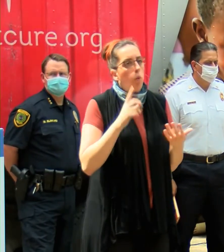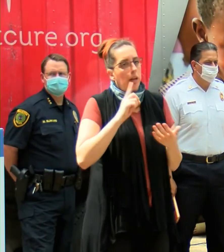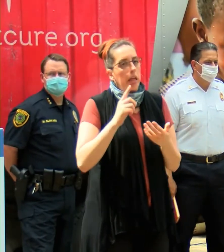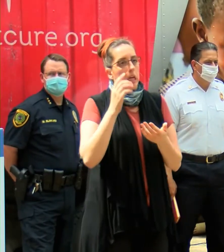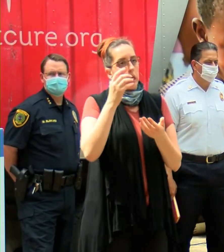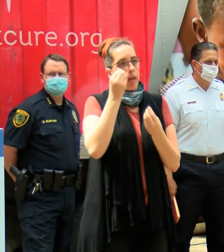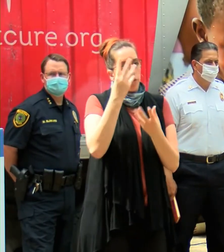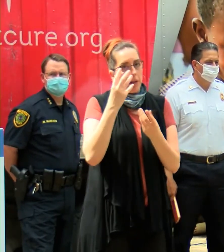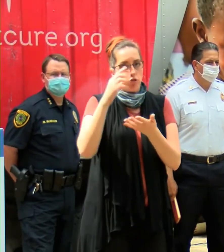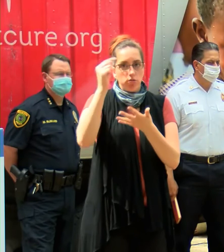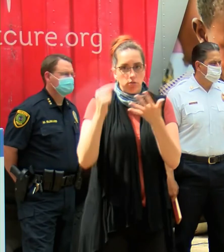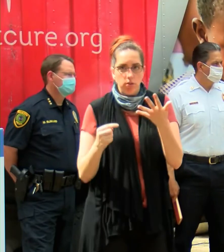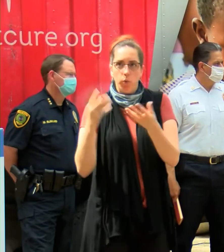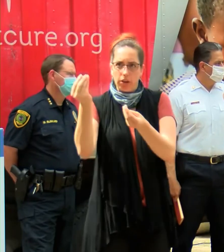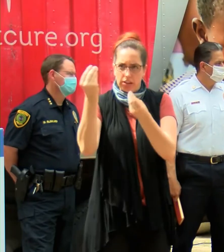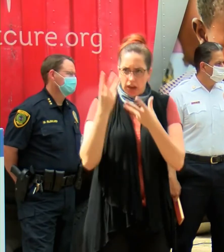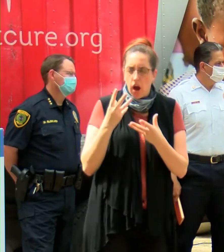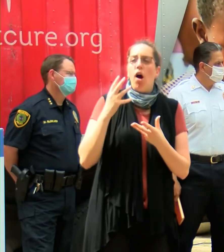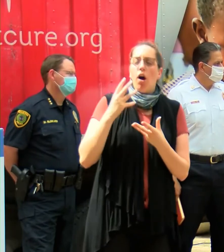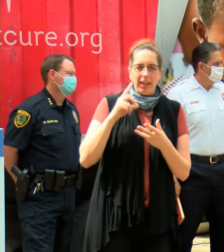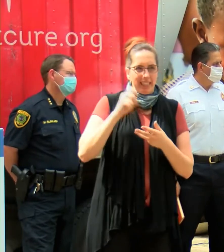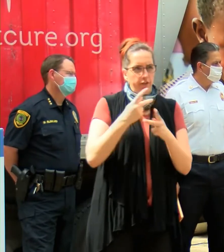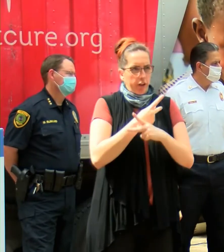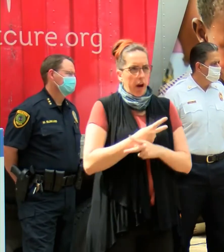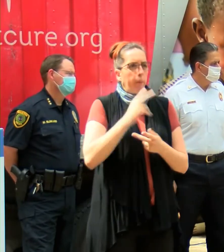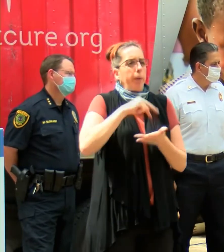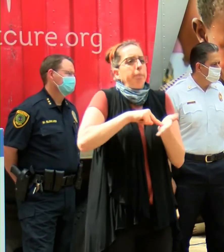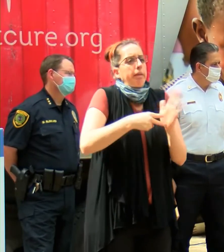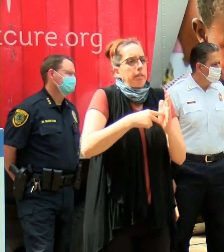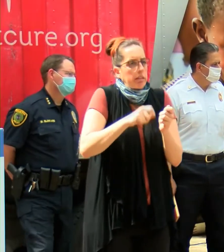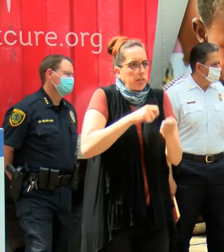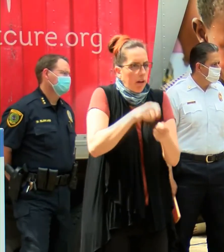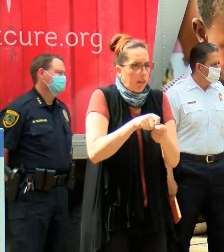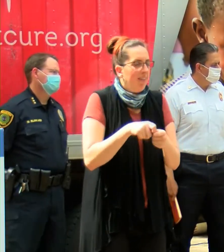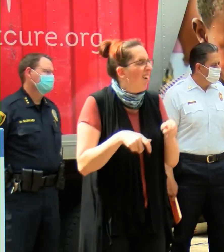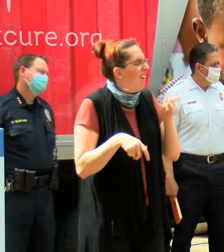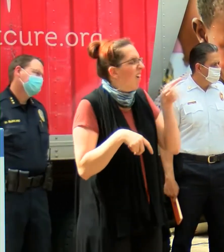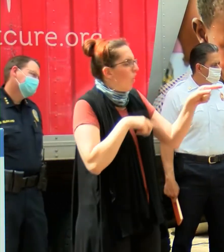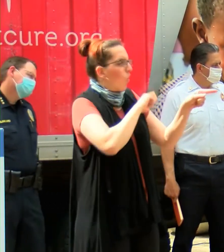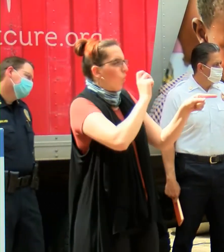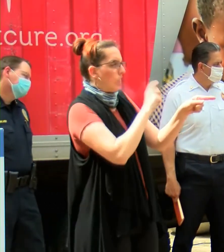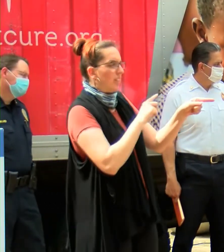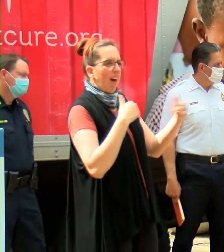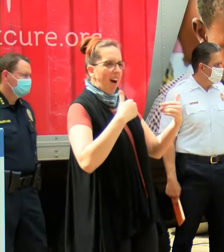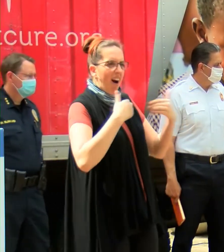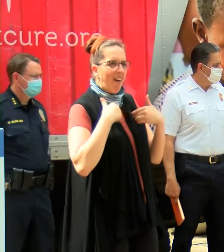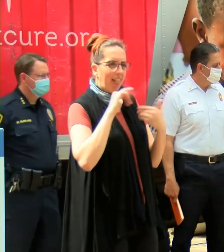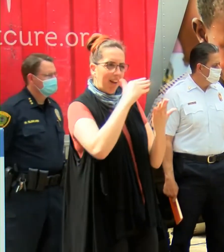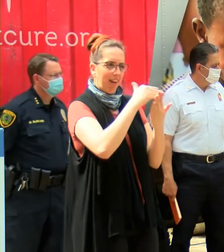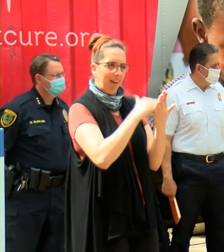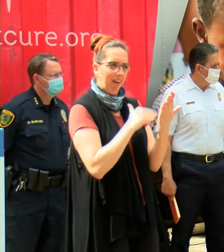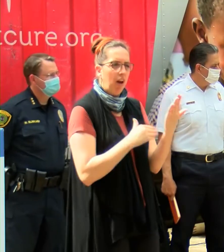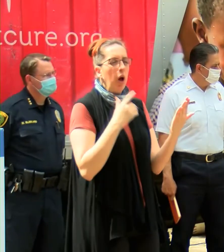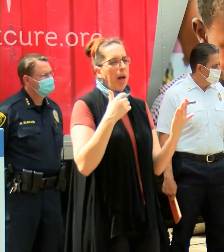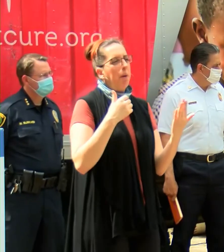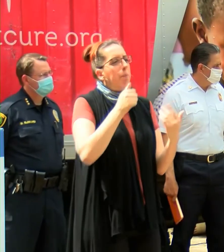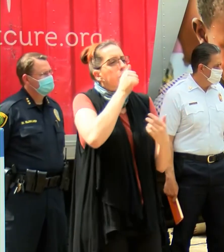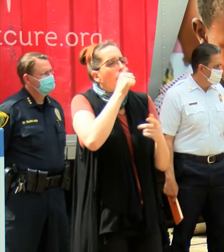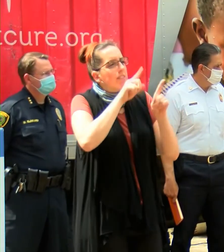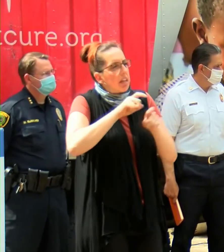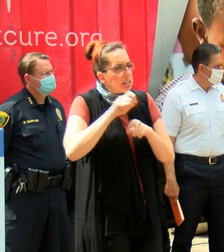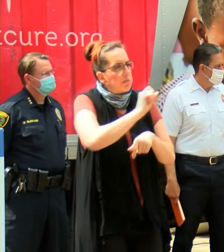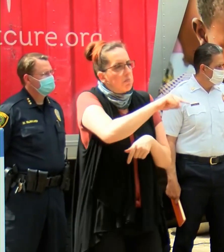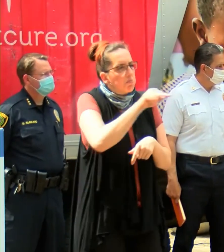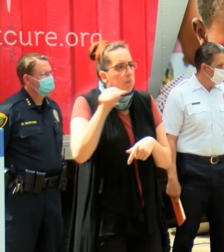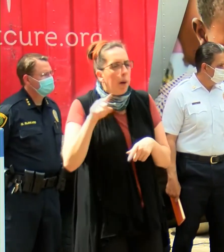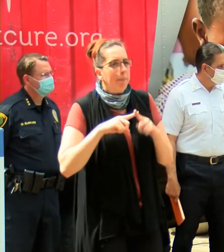need to put it in context. Is there any thought about maybe, I don't know, some sort of registry or something where there's a lot of private testing, but I think people are sort of like,